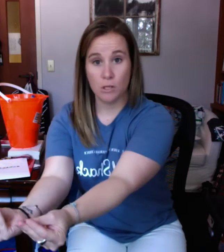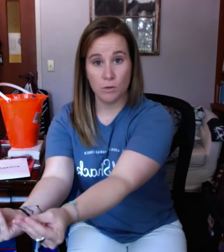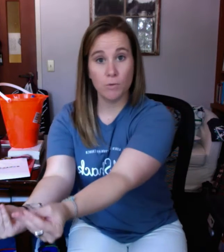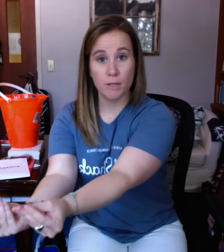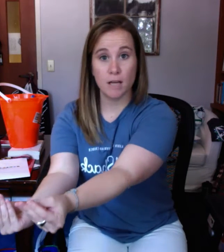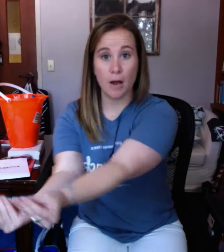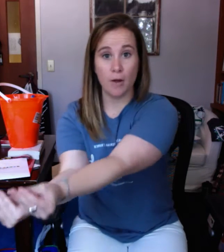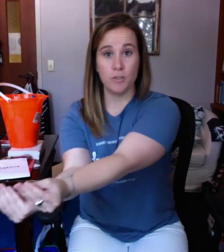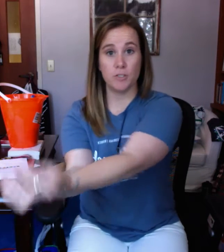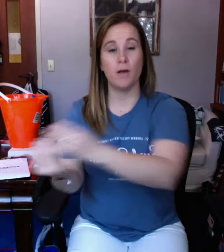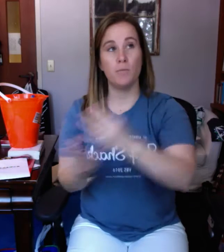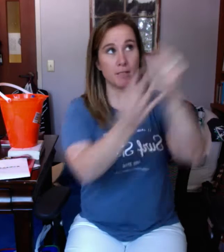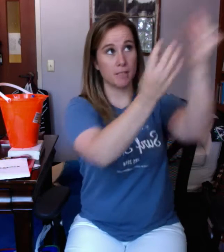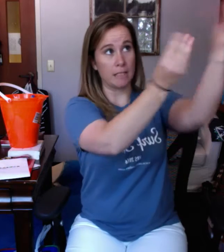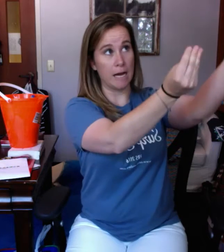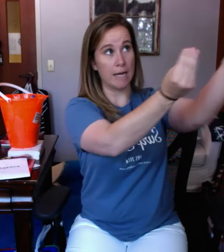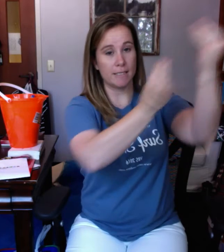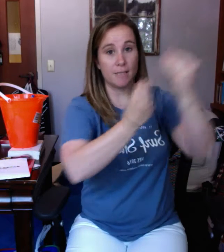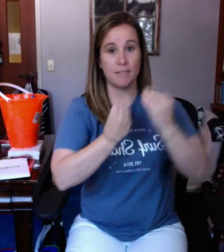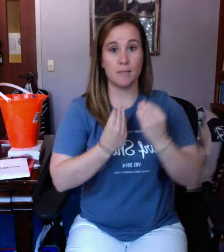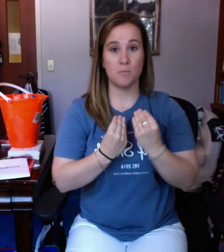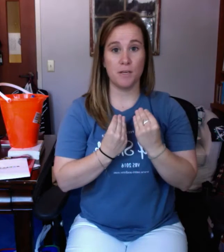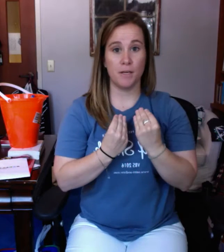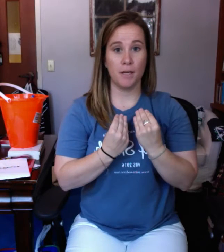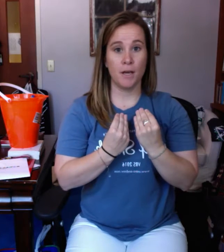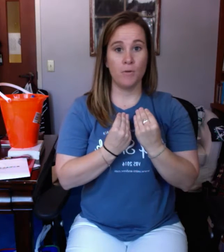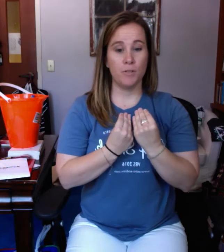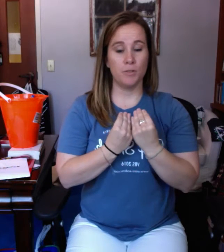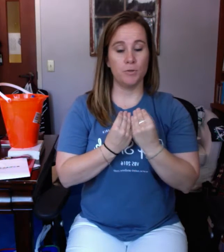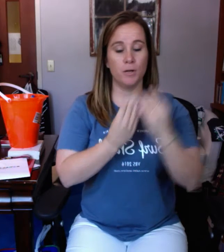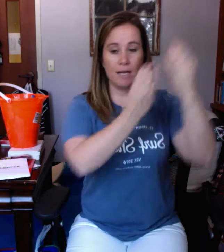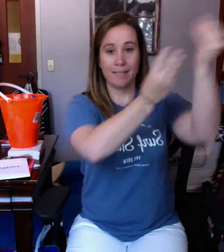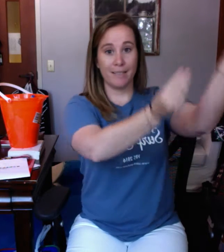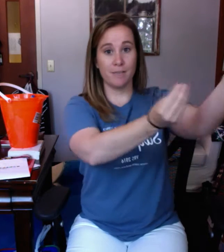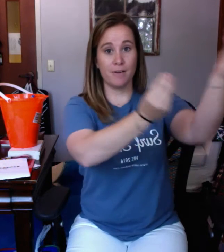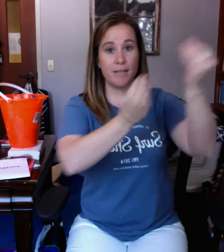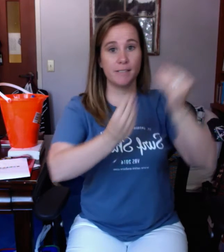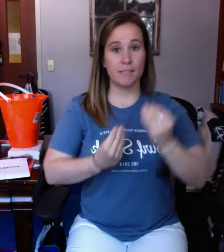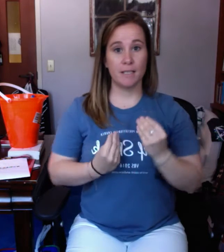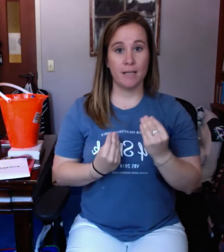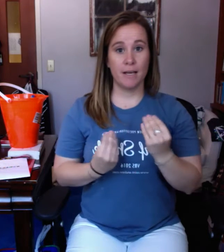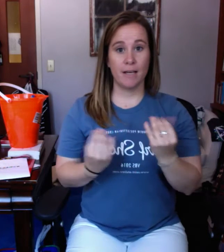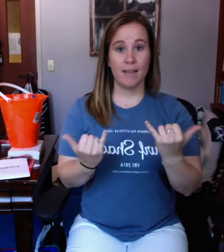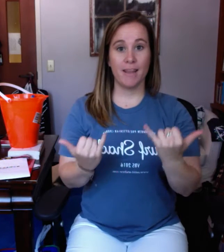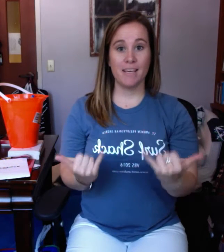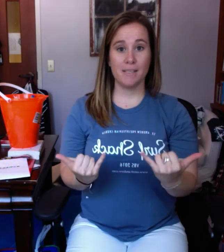you, that's how I would show it. But since God is giving to me, we do give us